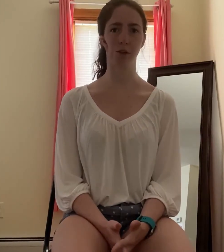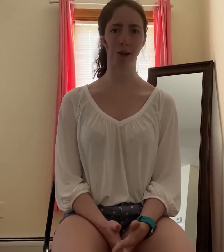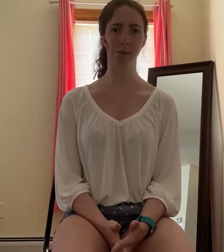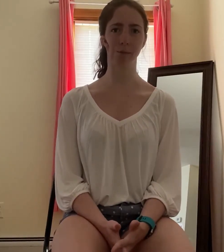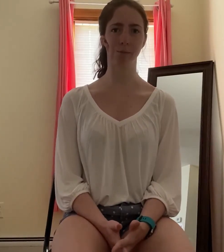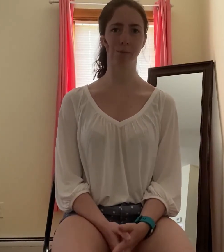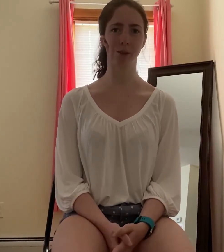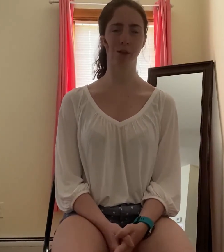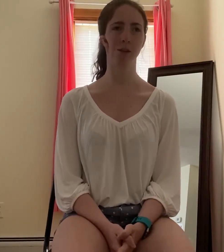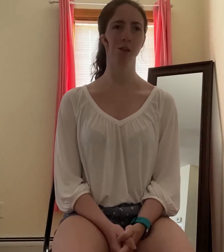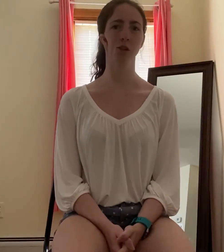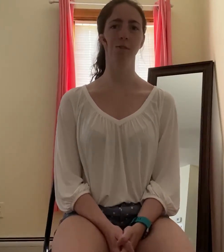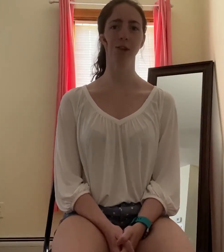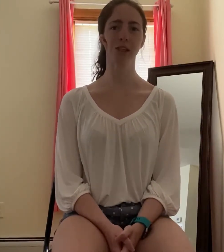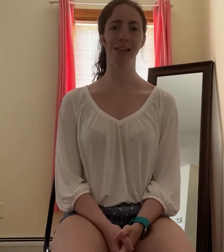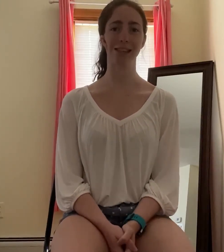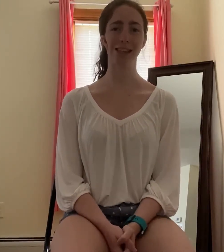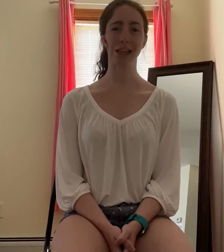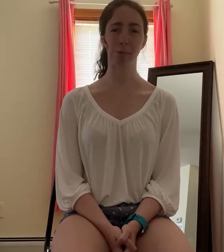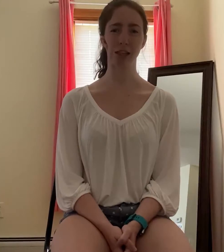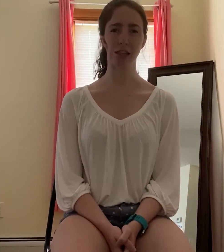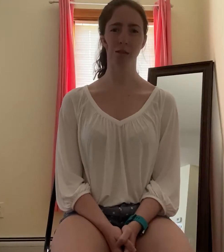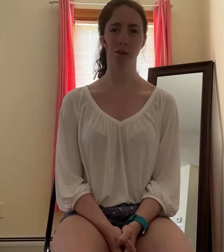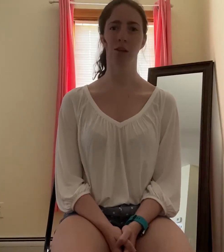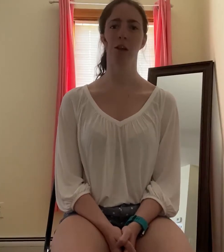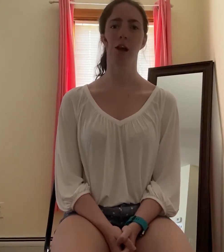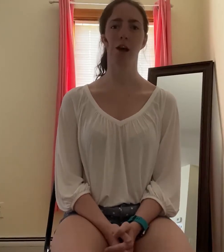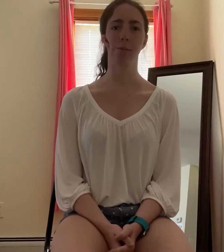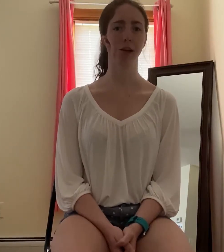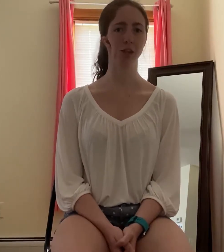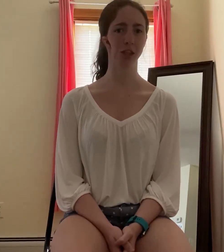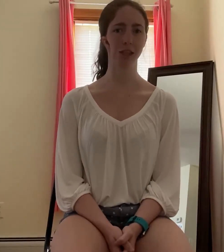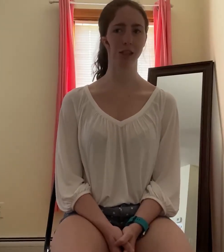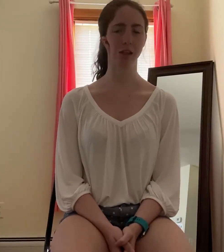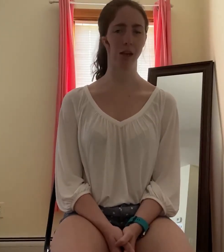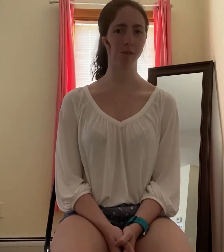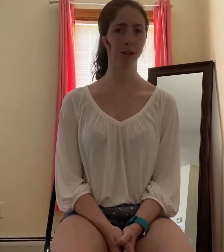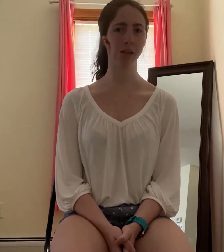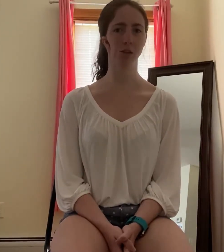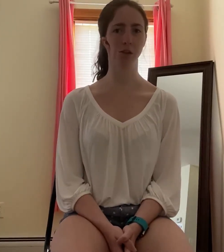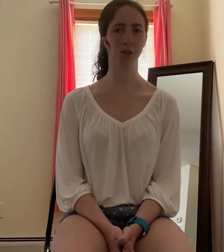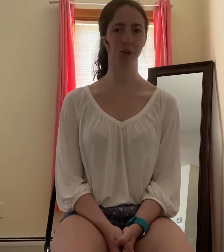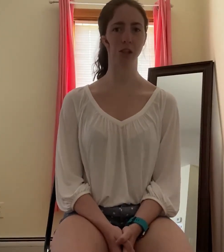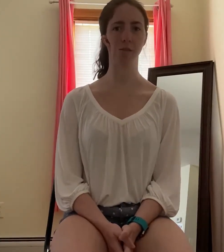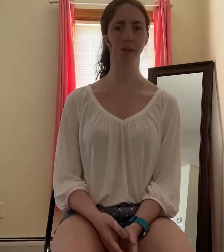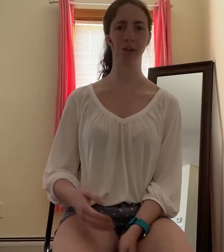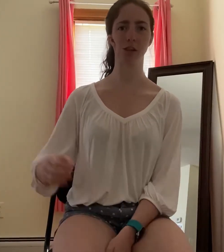right. So the first sign is EMT. There actually isn't a sign for that, so you're just going to finger